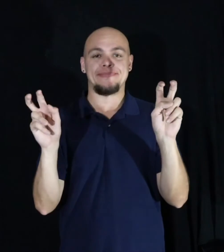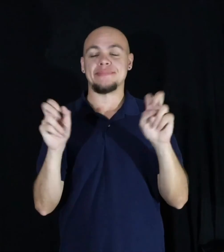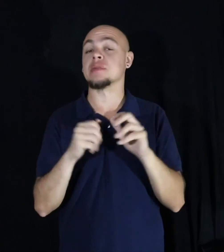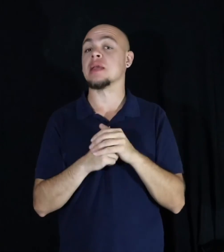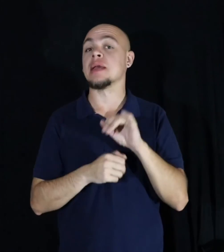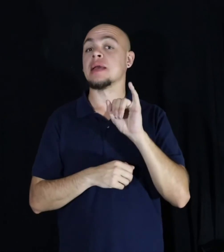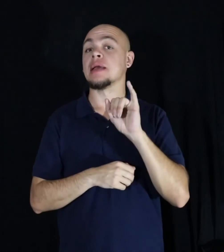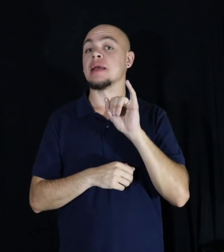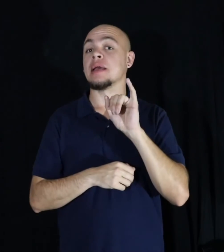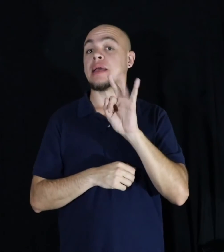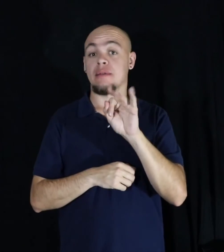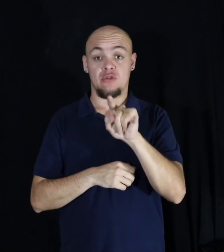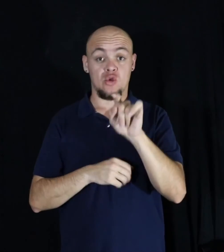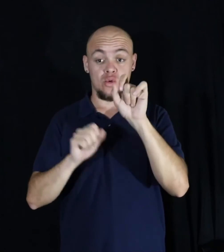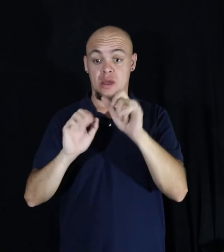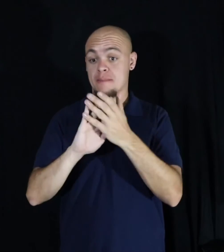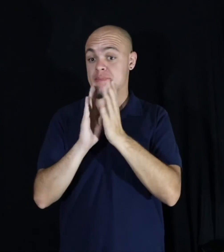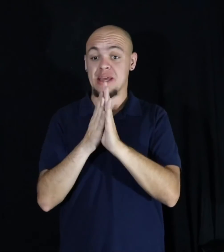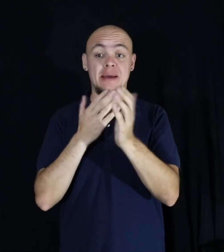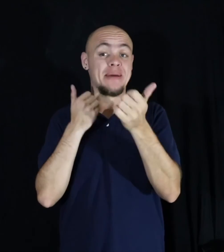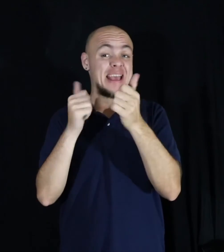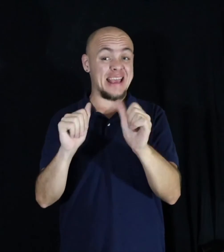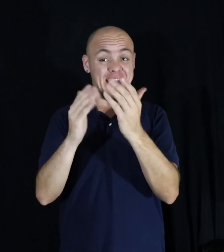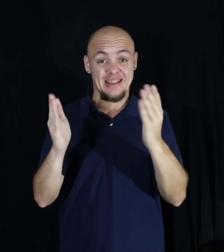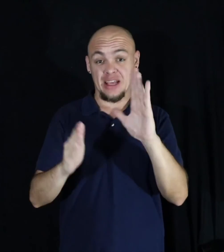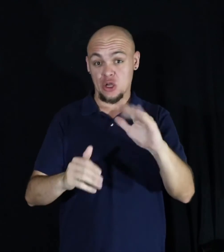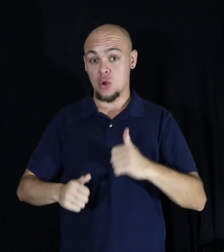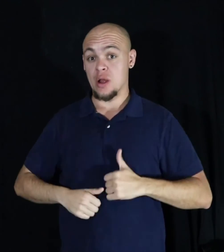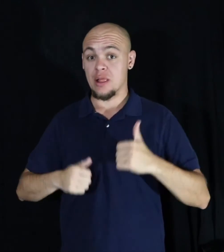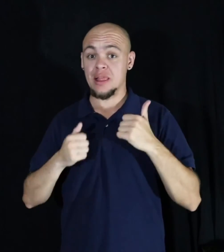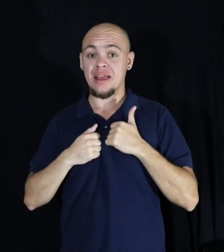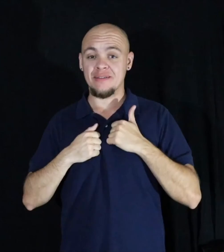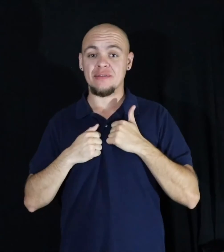If you could be anything in your life, be